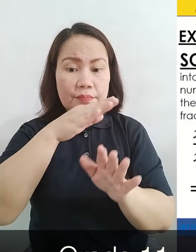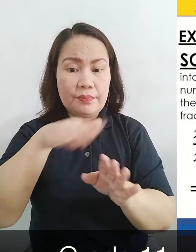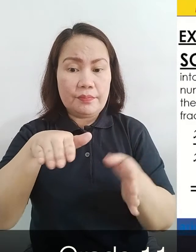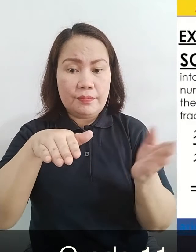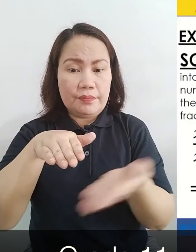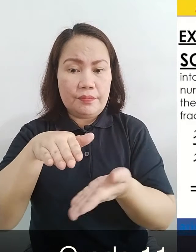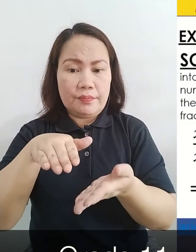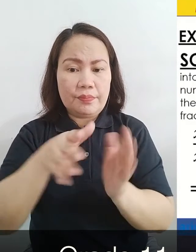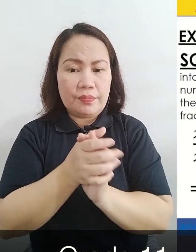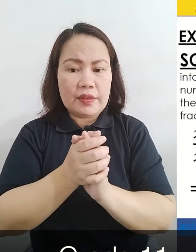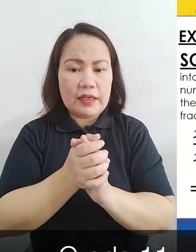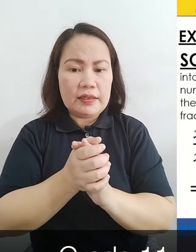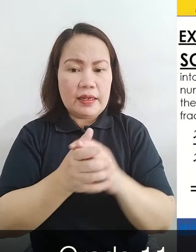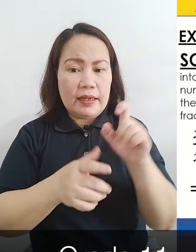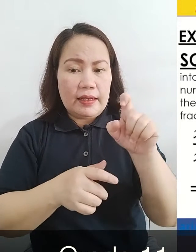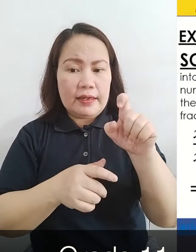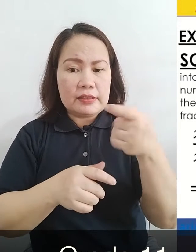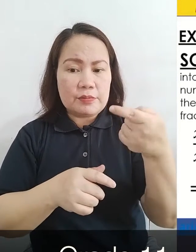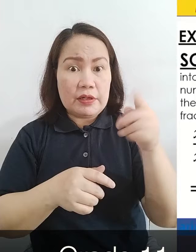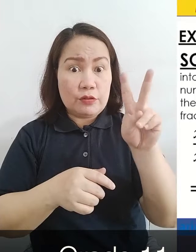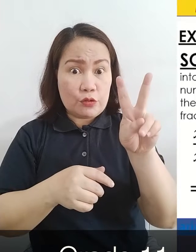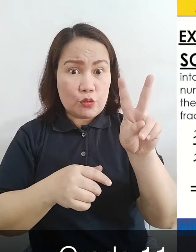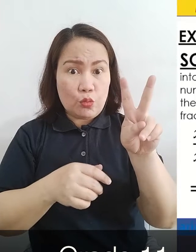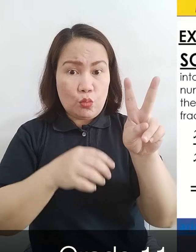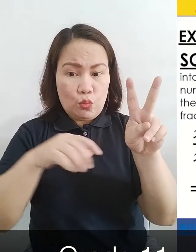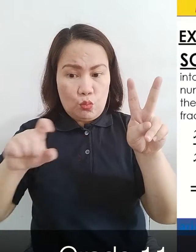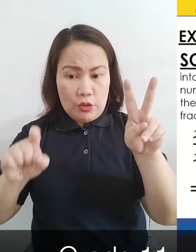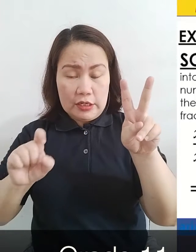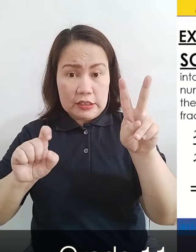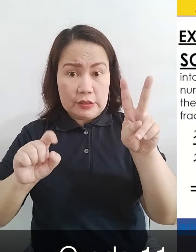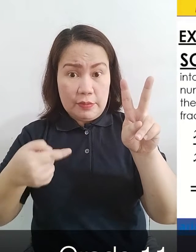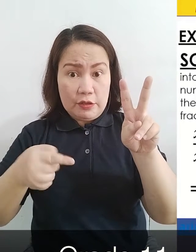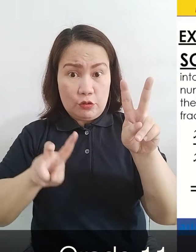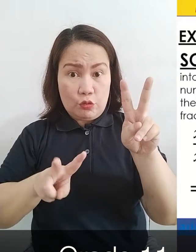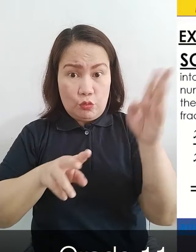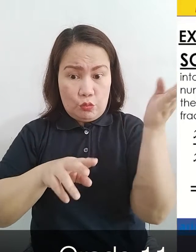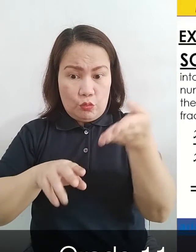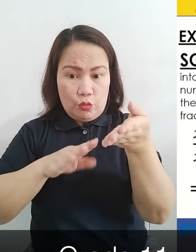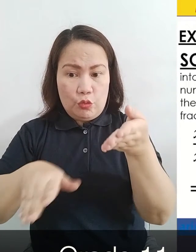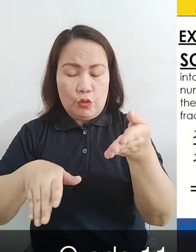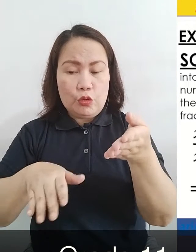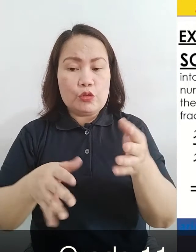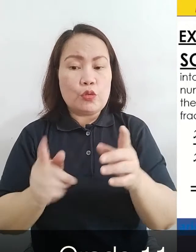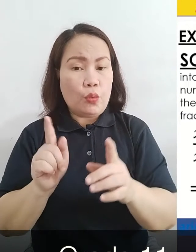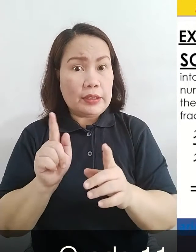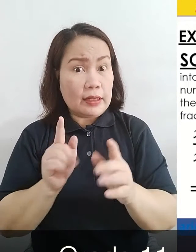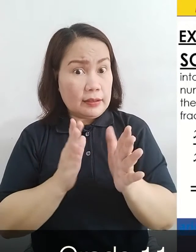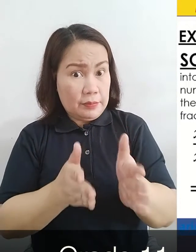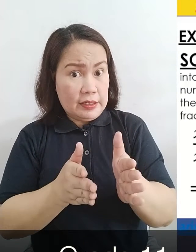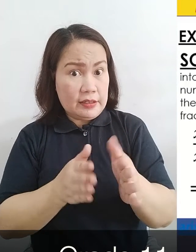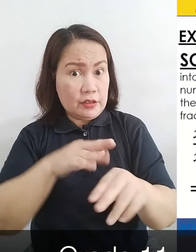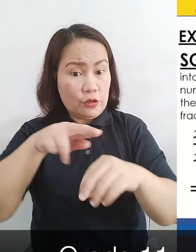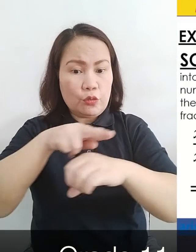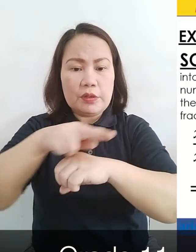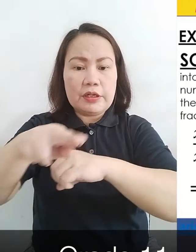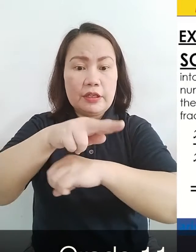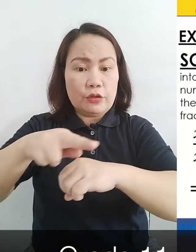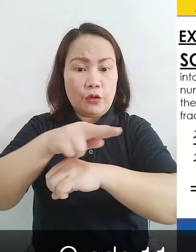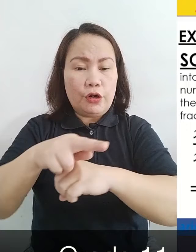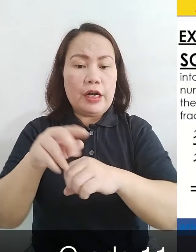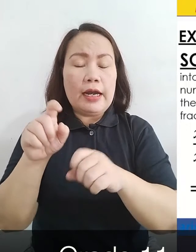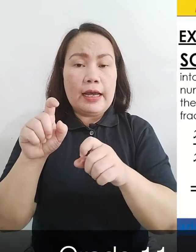minus 5, x minus 2. So, therefore, ang naiwan na lang as numerator